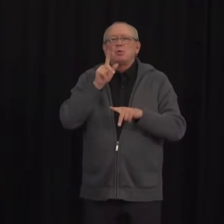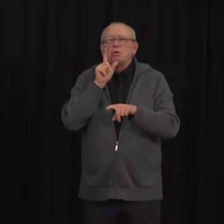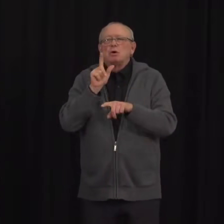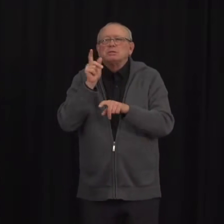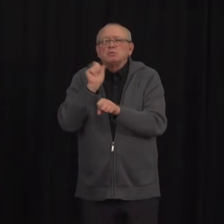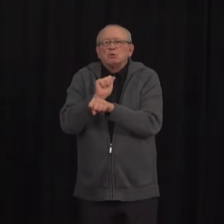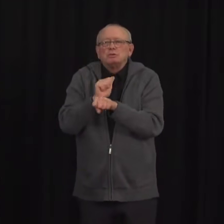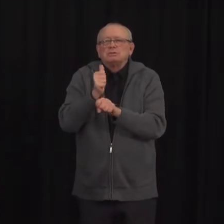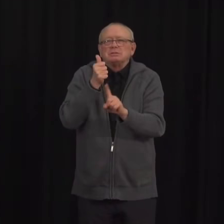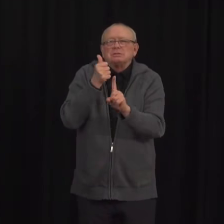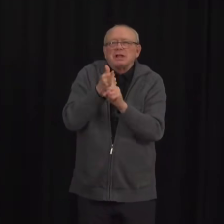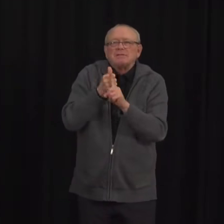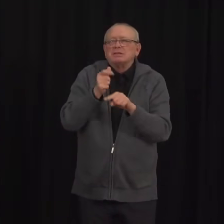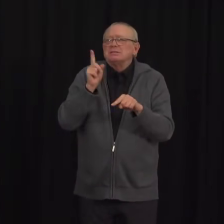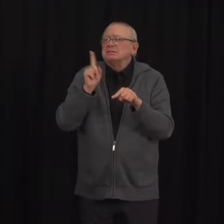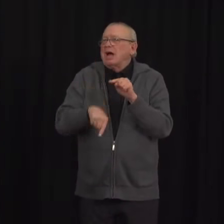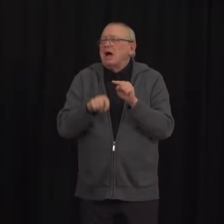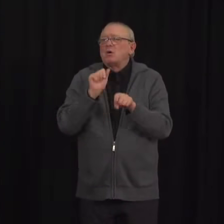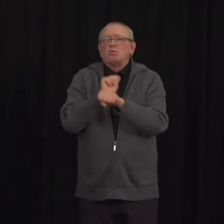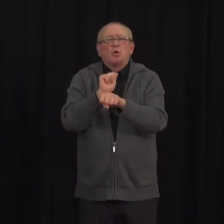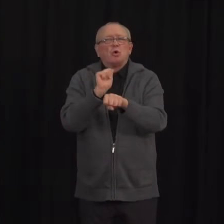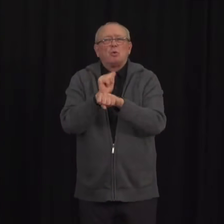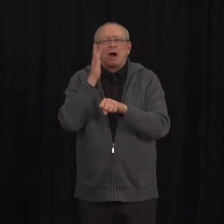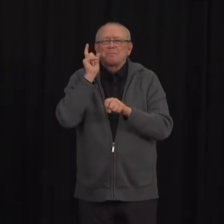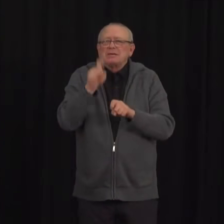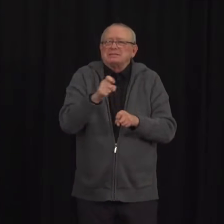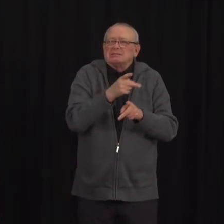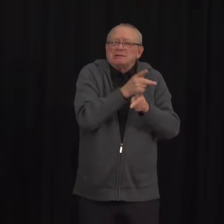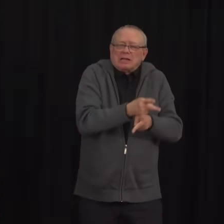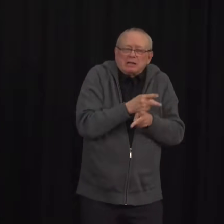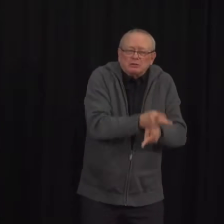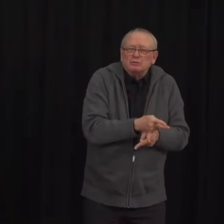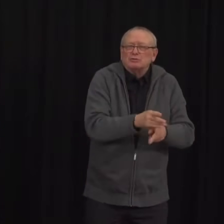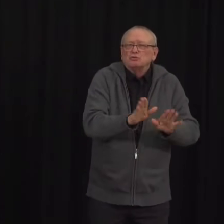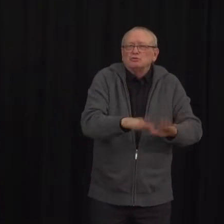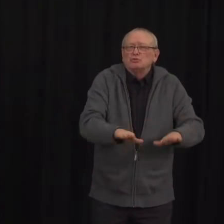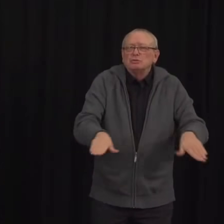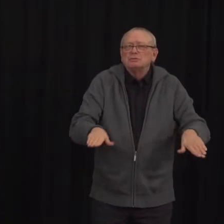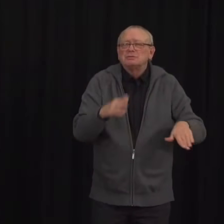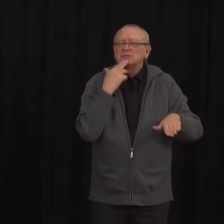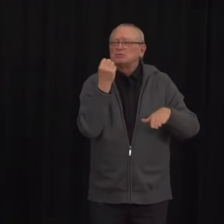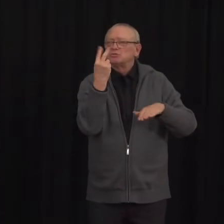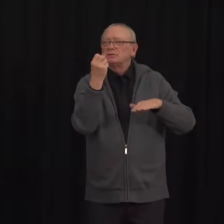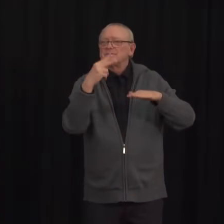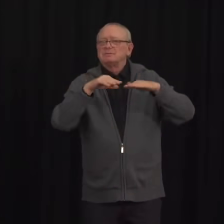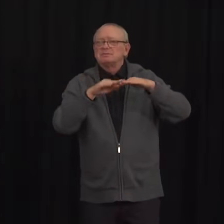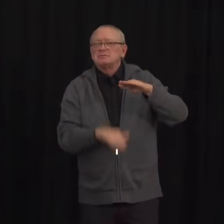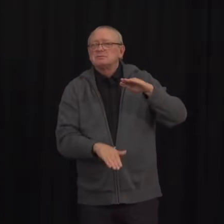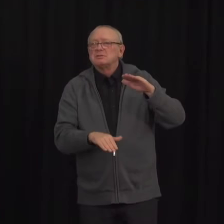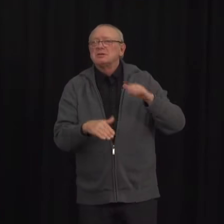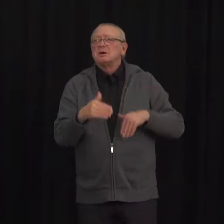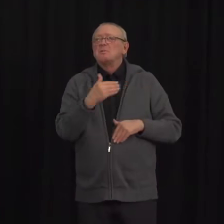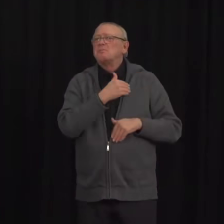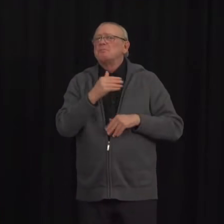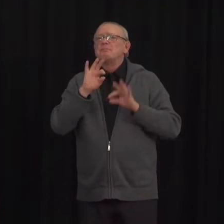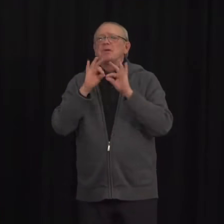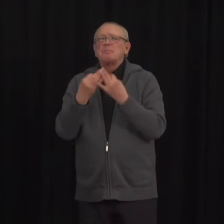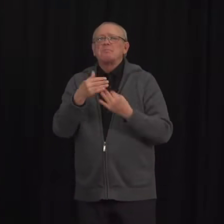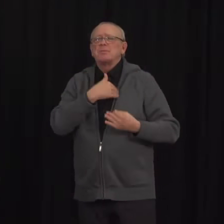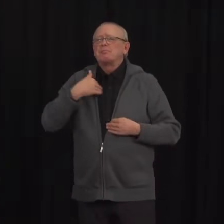who are unable to work because they must care for their child under 12 years old or a family member who needs supervised